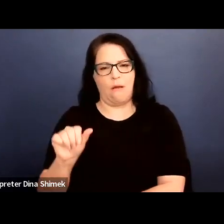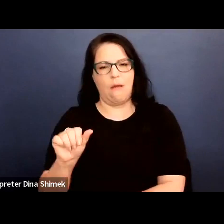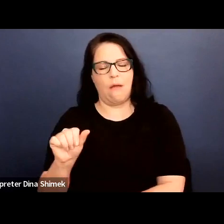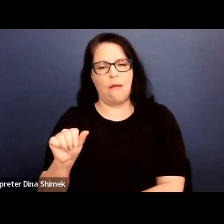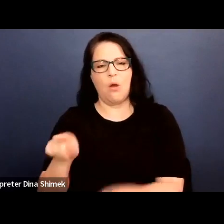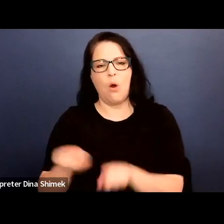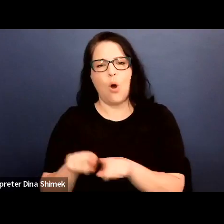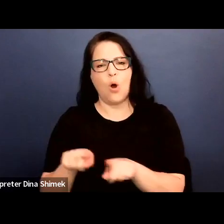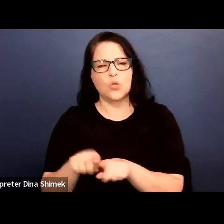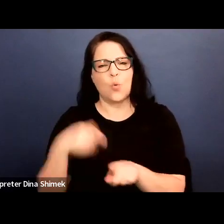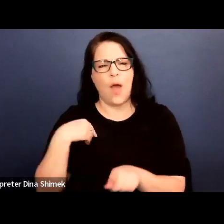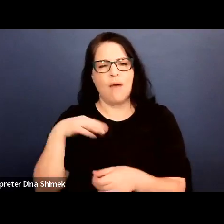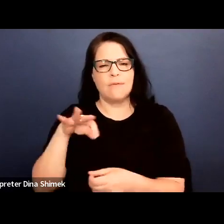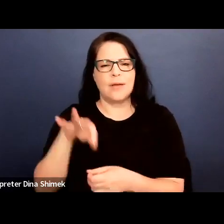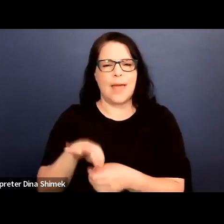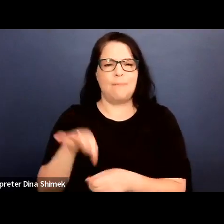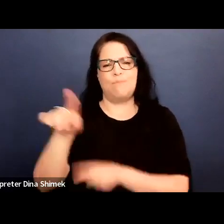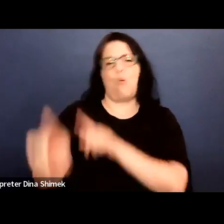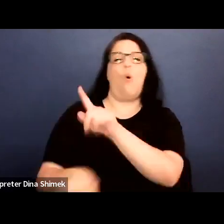poll. Is that correct?